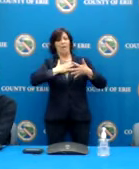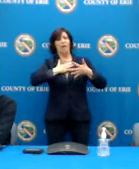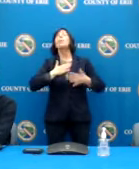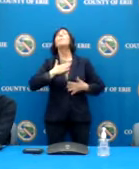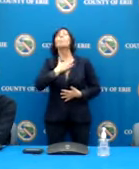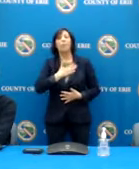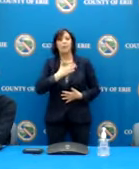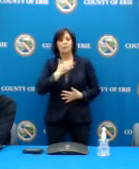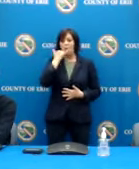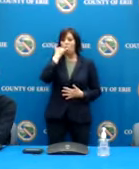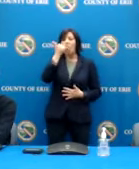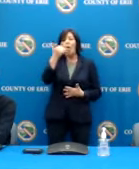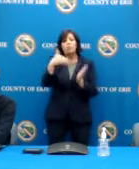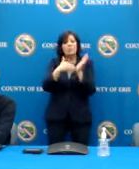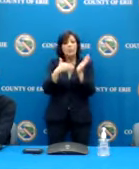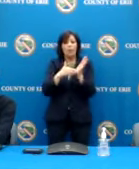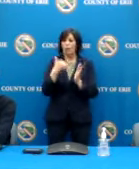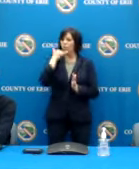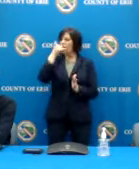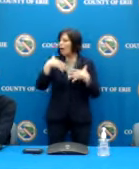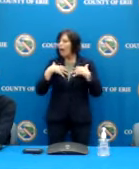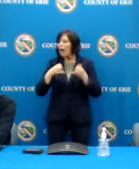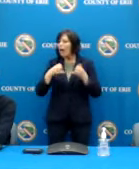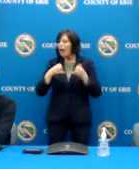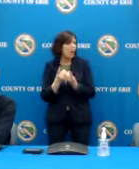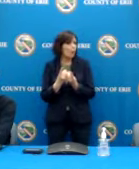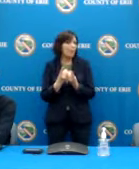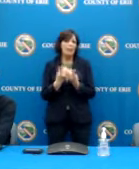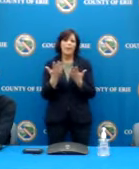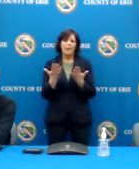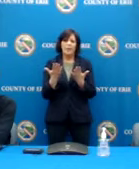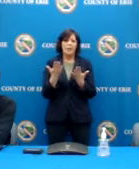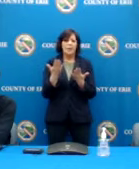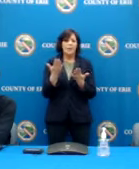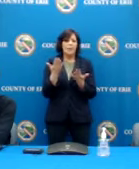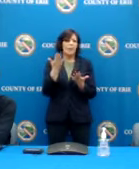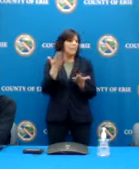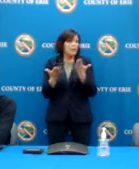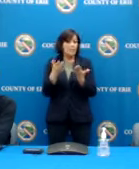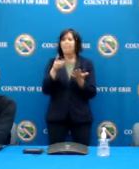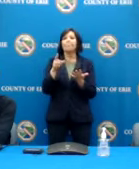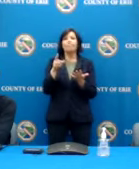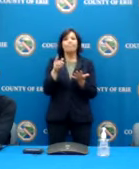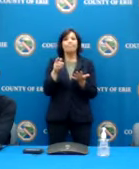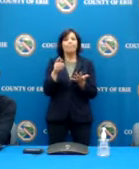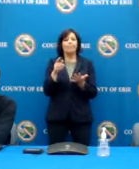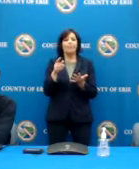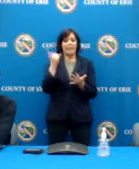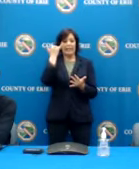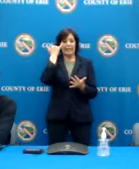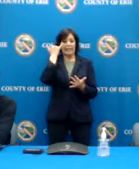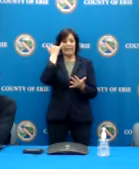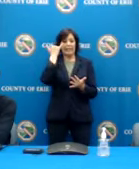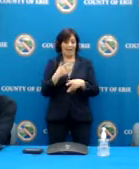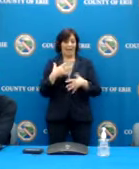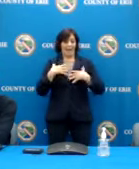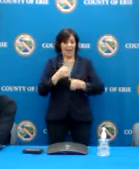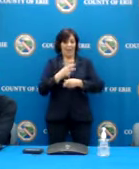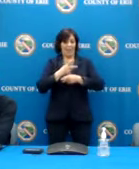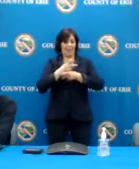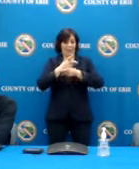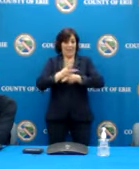health department, call your healthcare provider. You might many hospital or healthcare employee health are